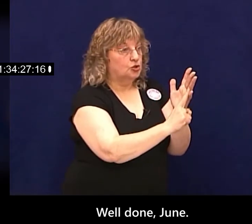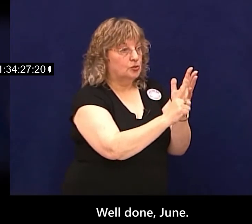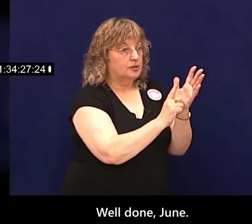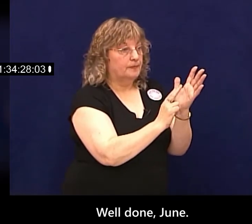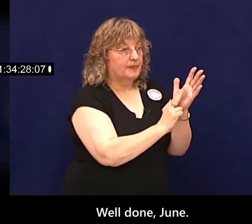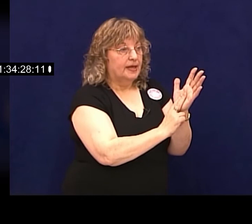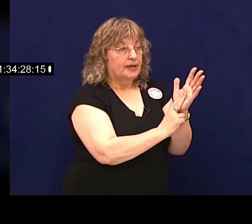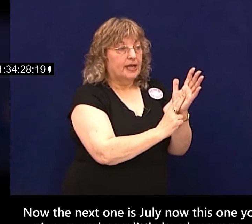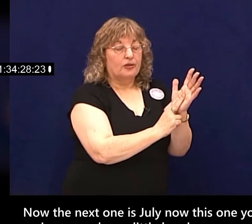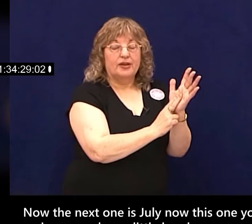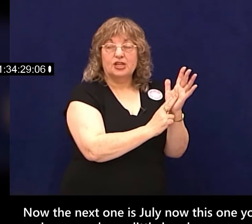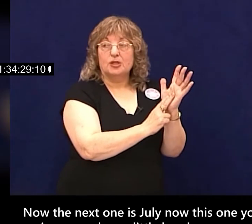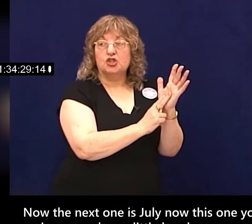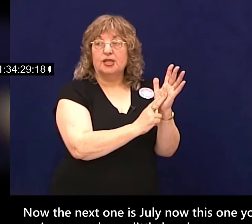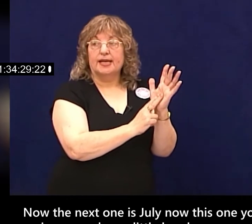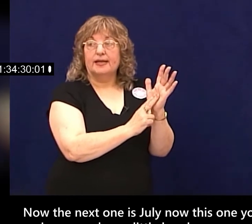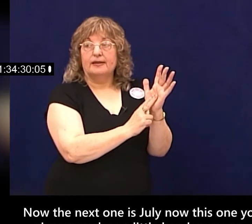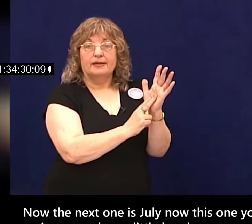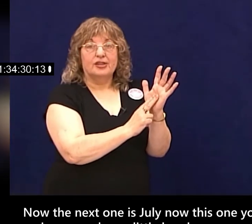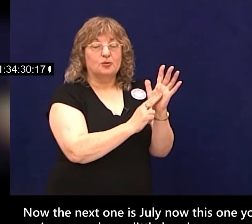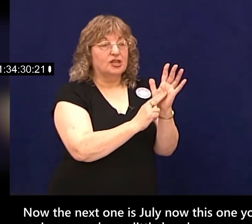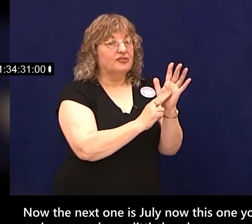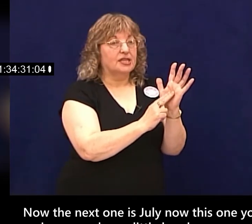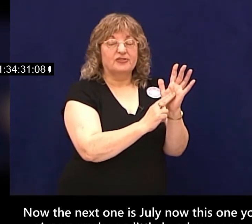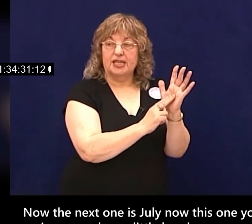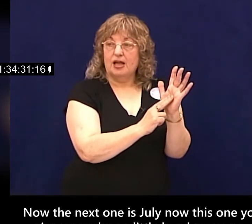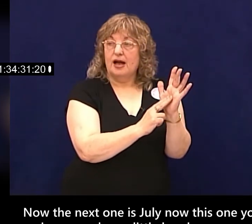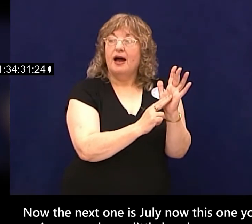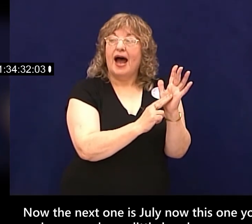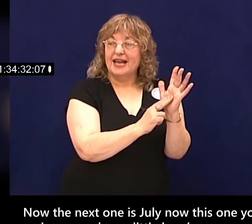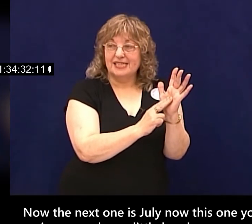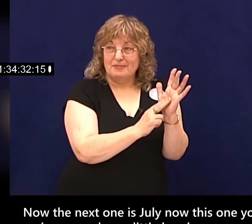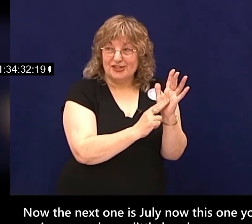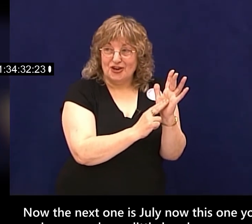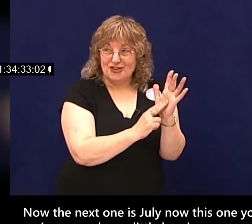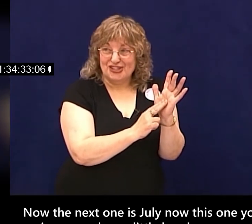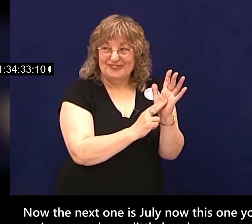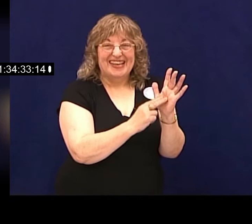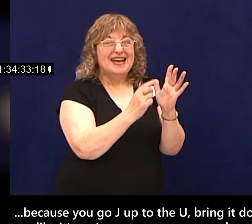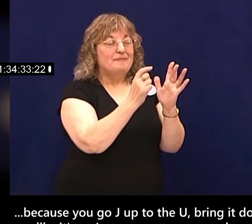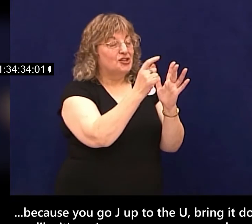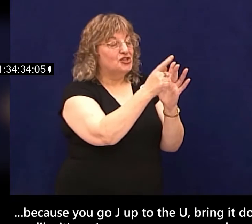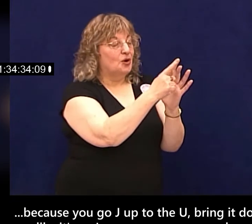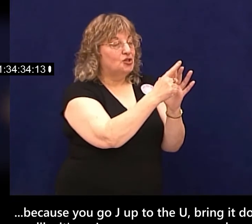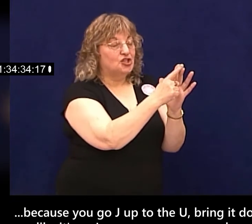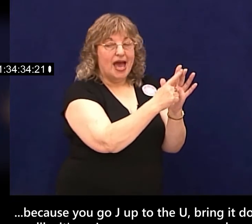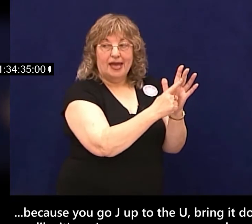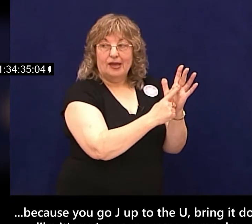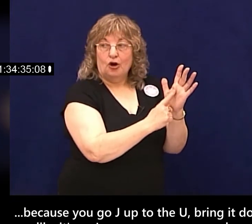June. Now the next one is July. Now this one you give yourselves a little hand massage because you go J up